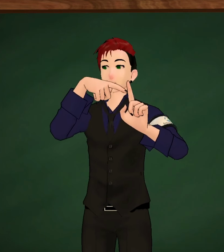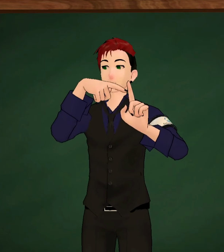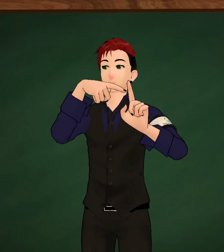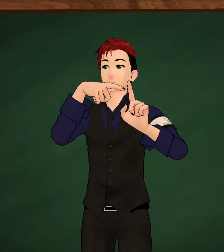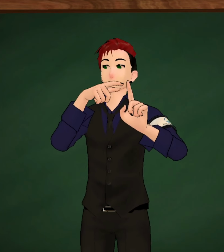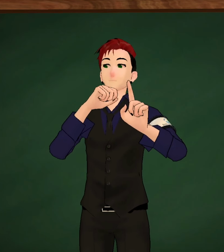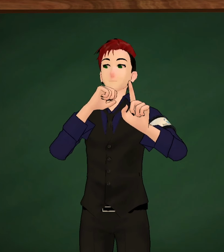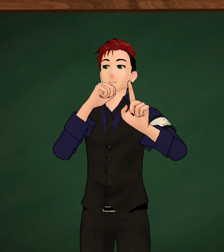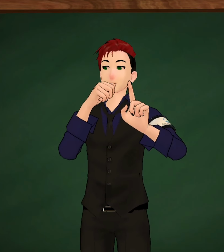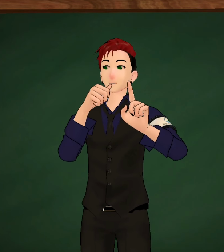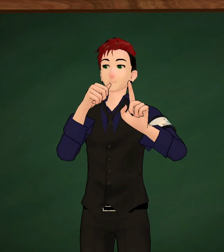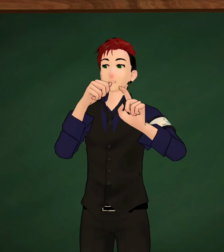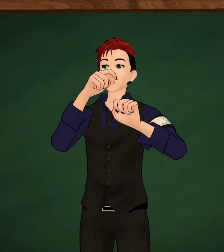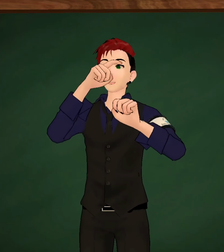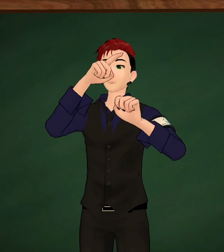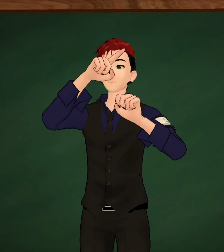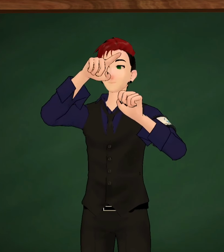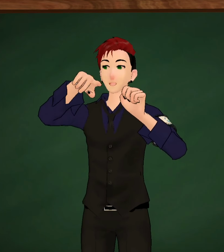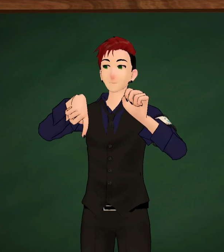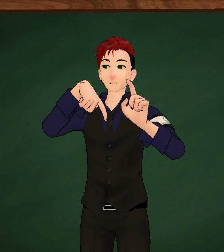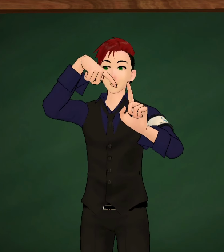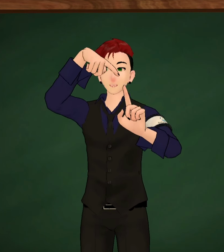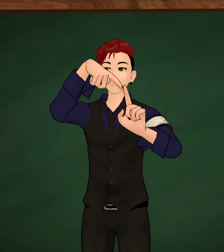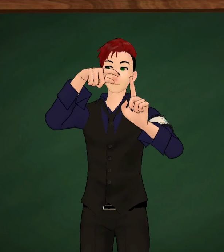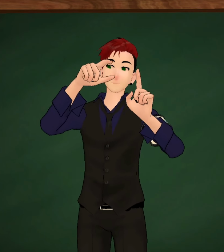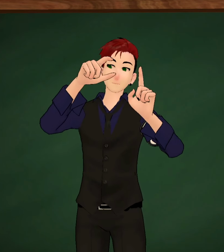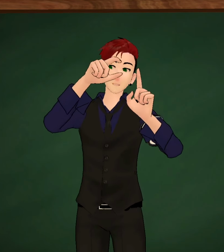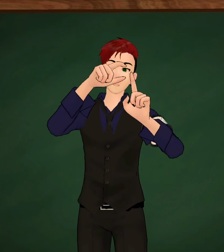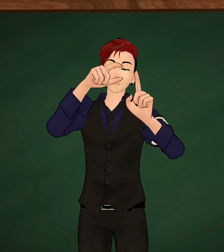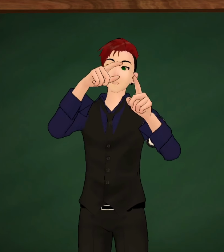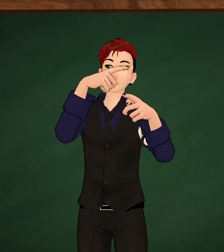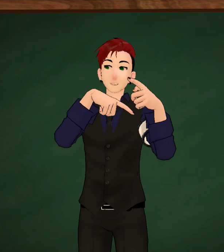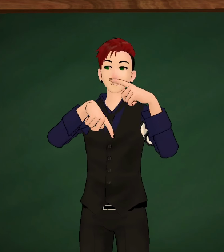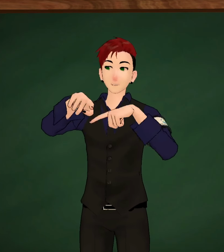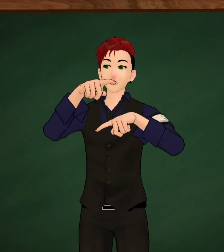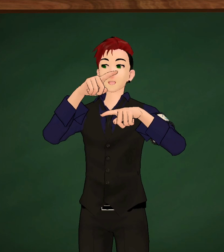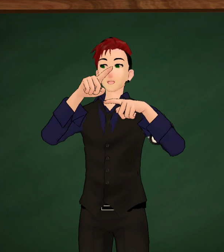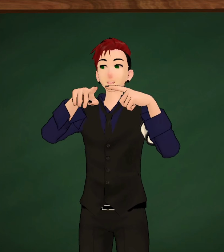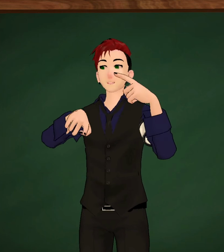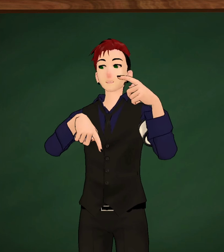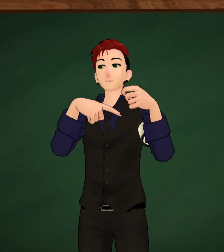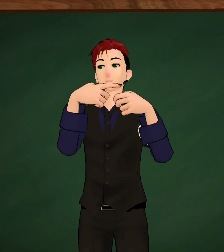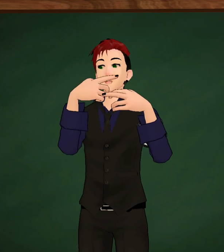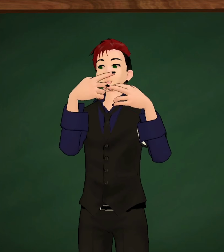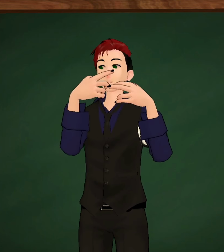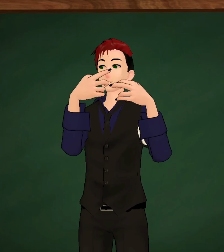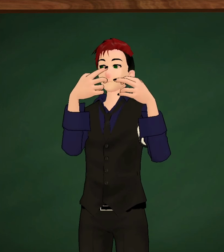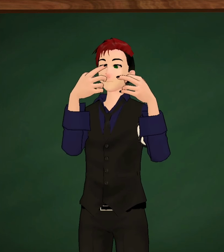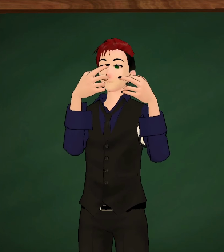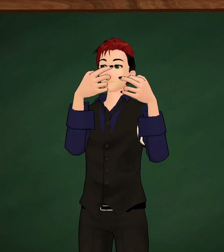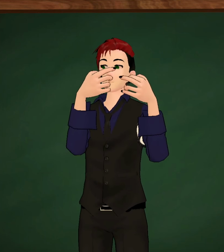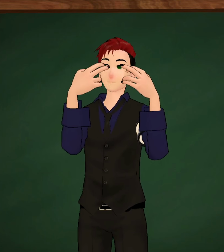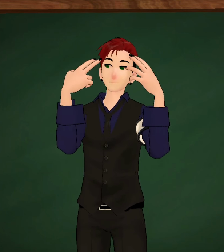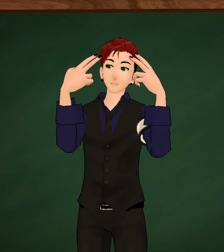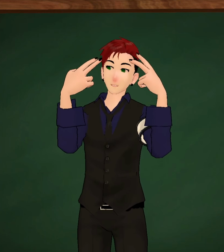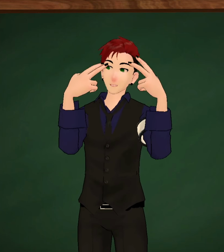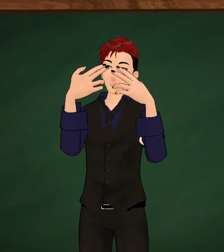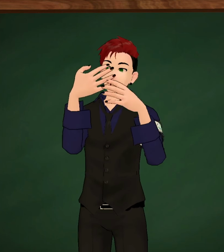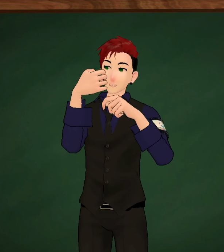point. Is it's not about the words and the signs, it's about the visual that you